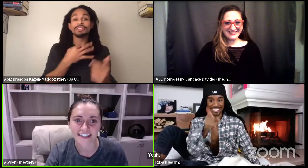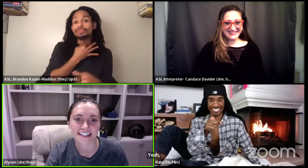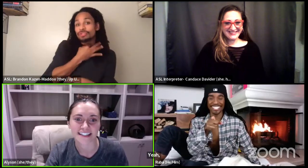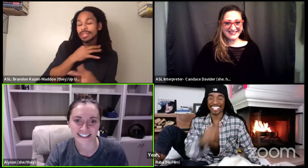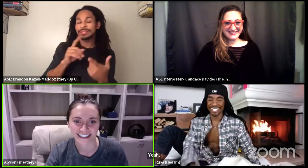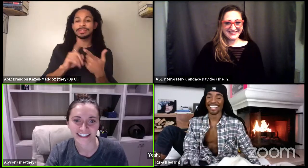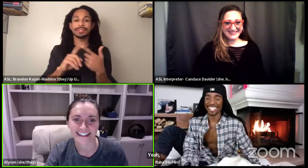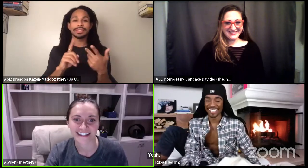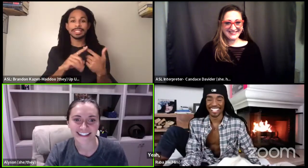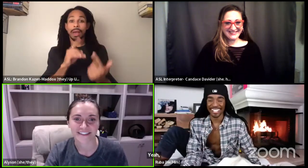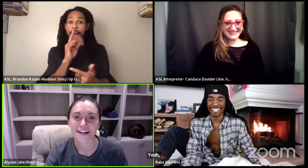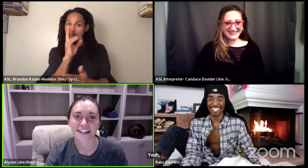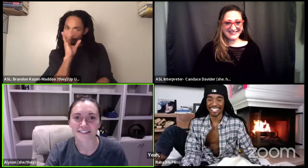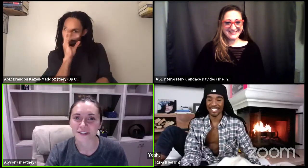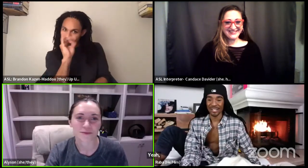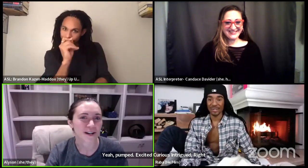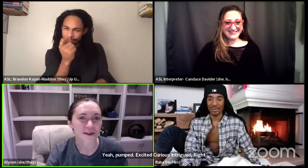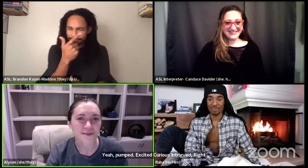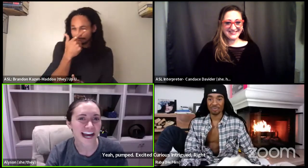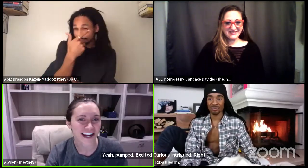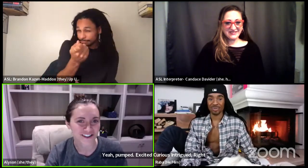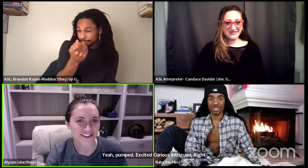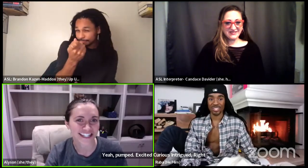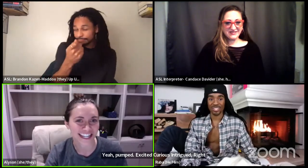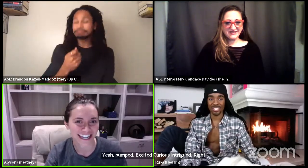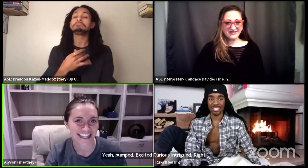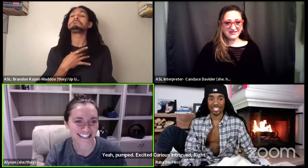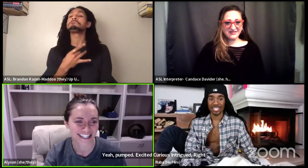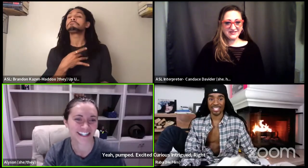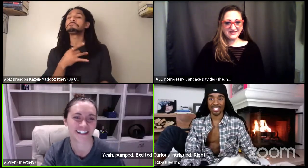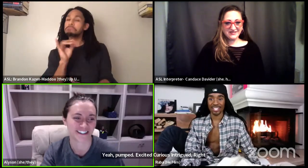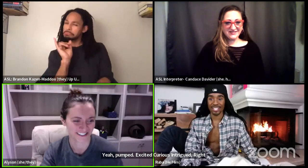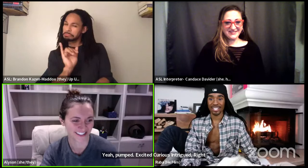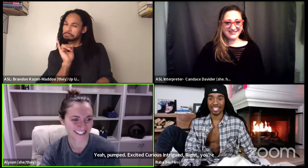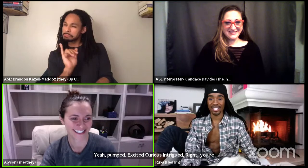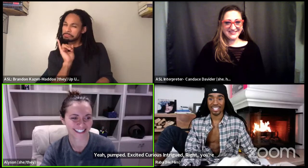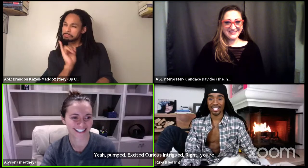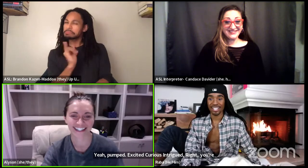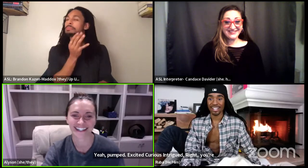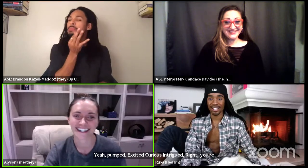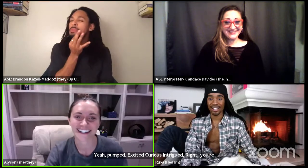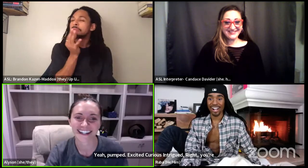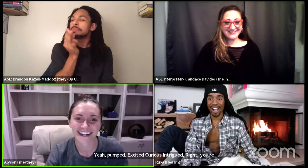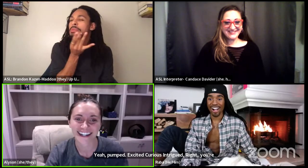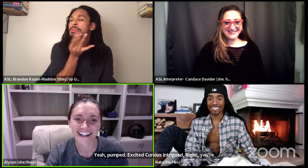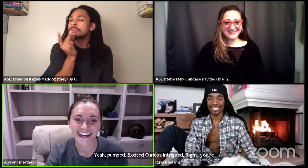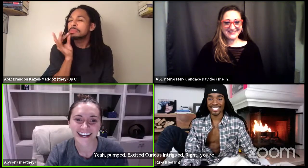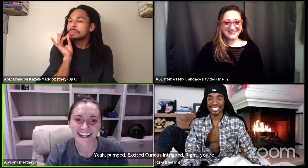intrigued. Right? You're like, what are we actually getting into?